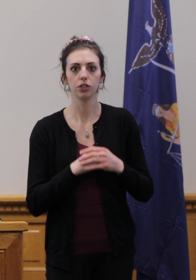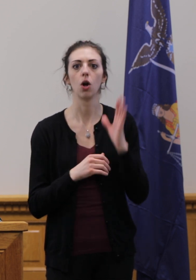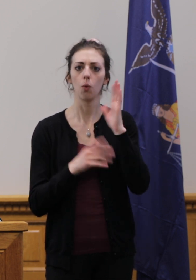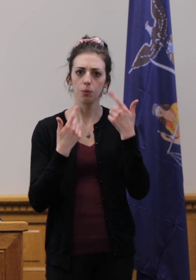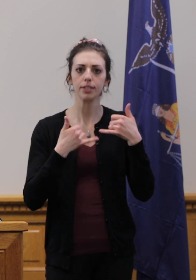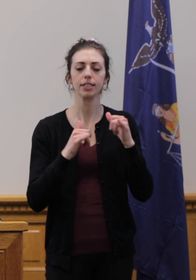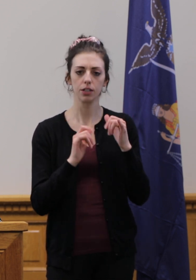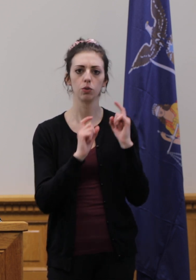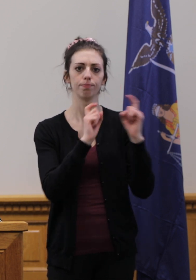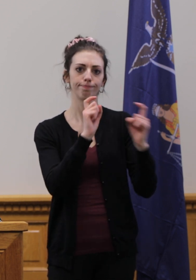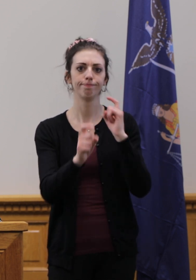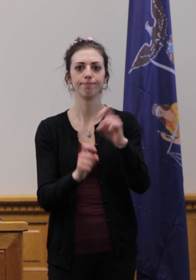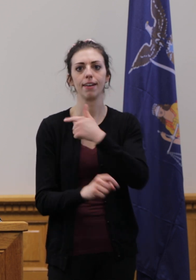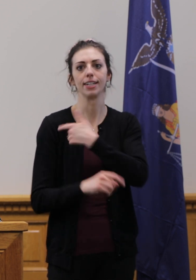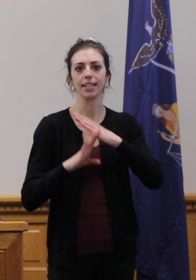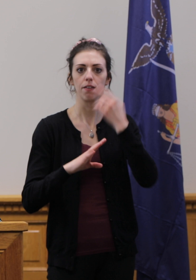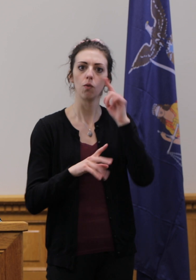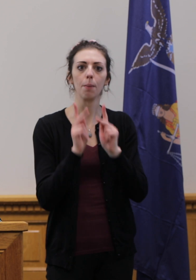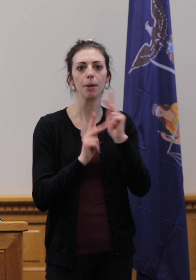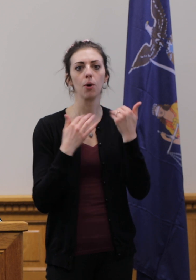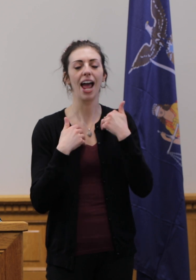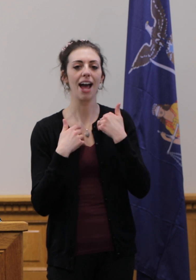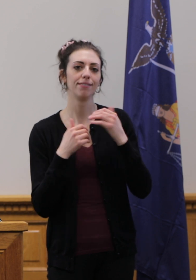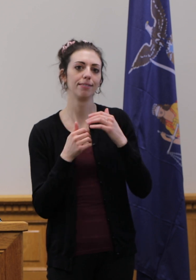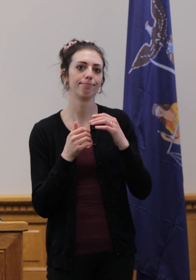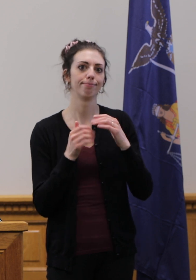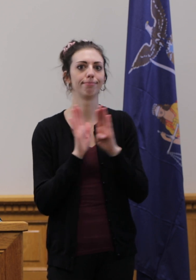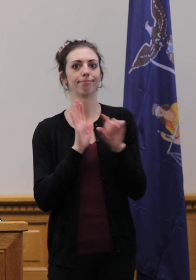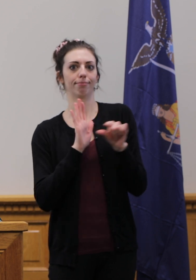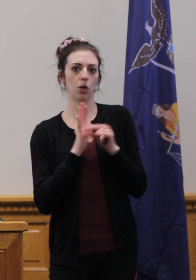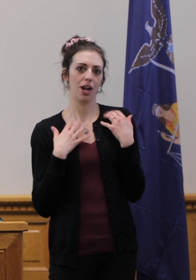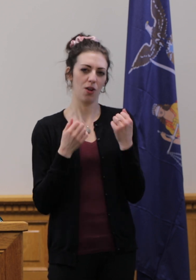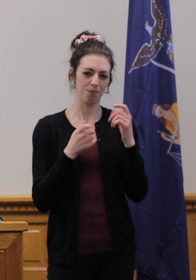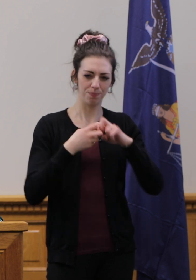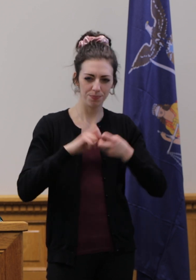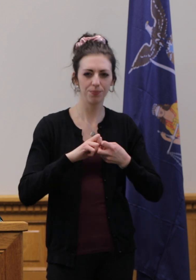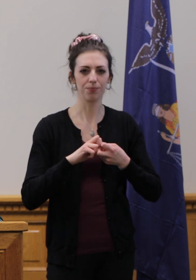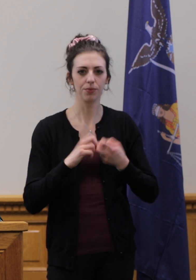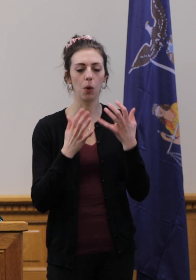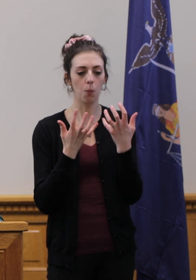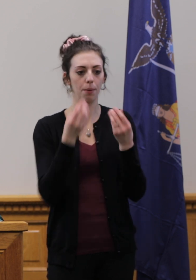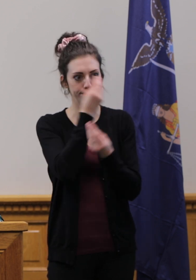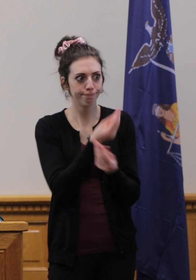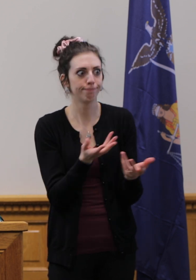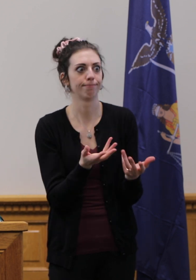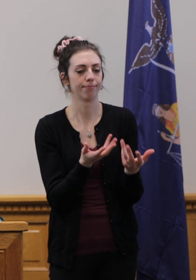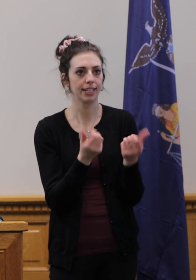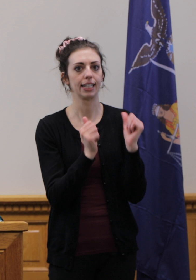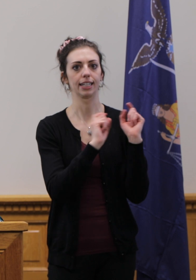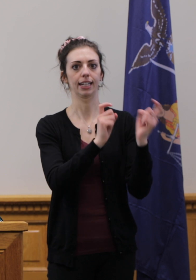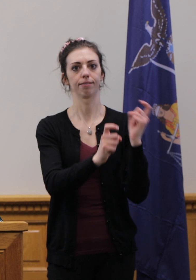health conditions. We are expecting to receive a limited amount of vaccine to start vaccinating this population.